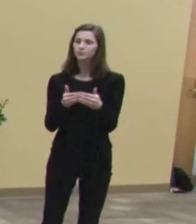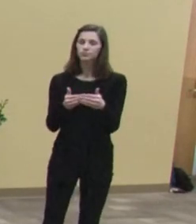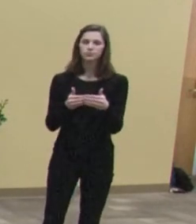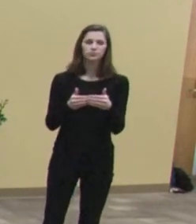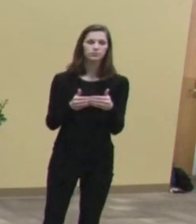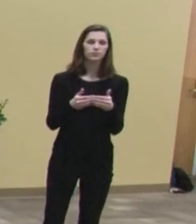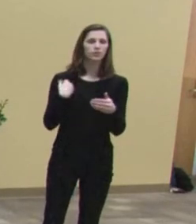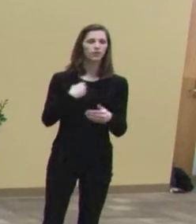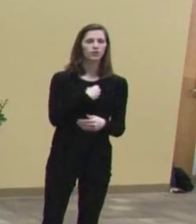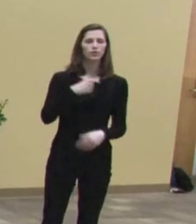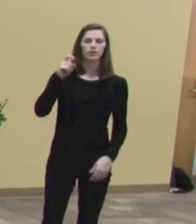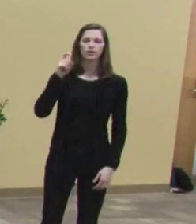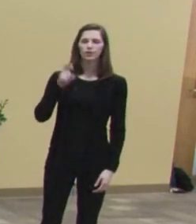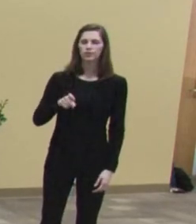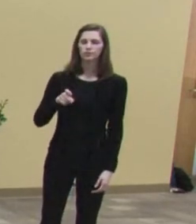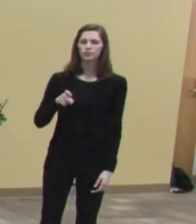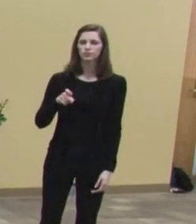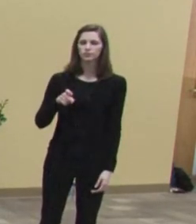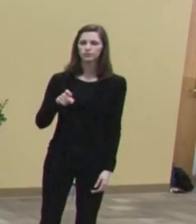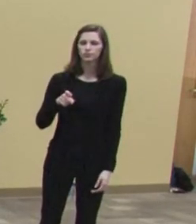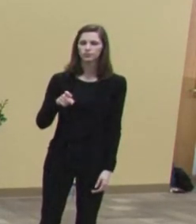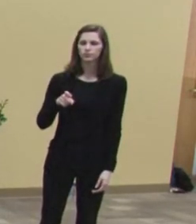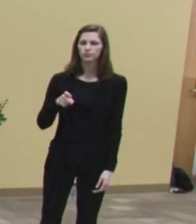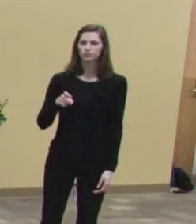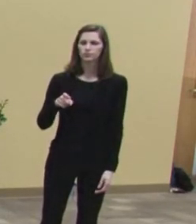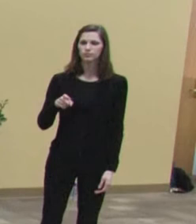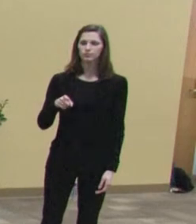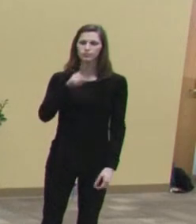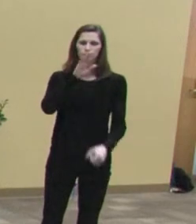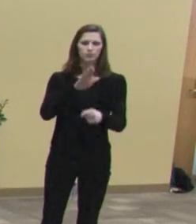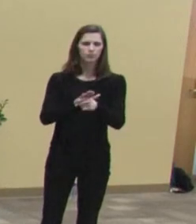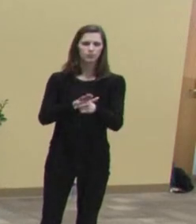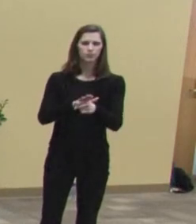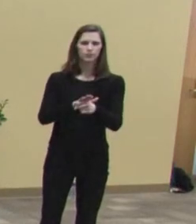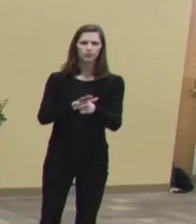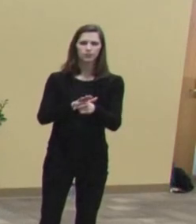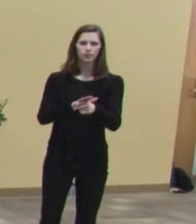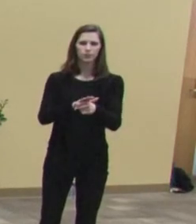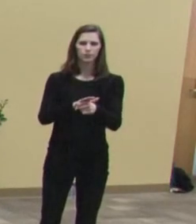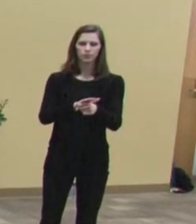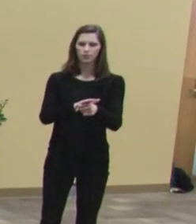that we've got to give ourselves to this struggle until the end.